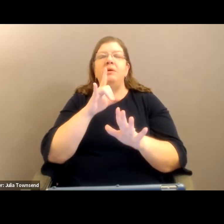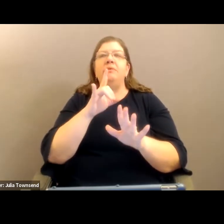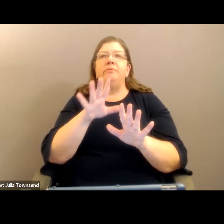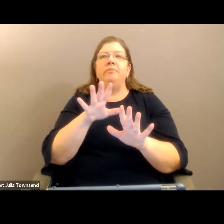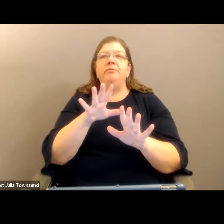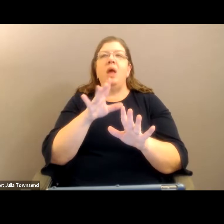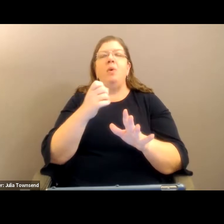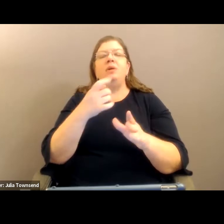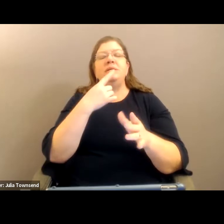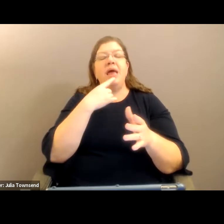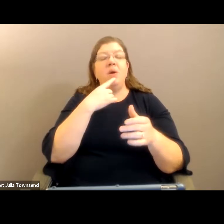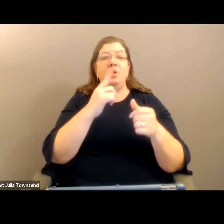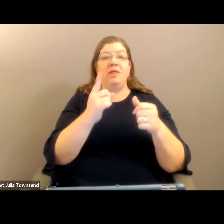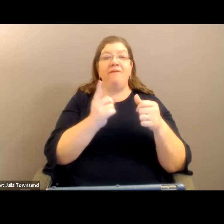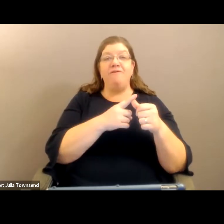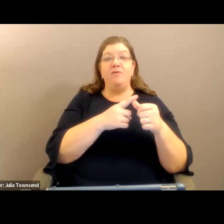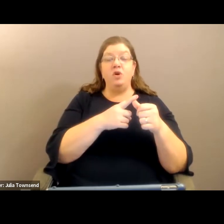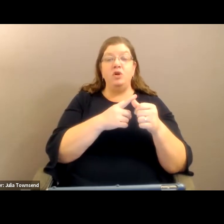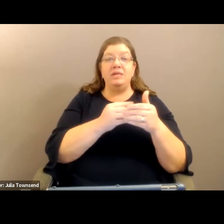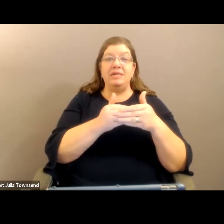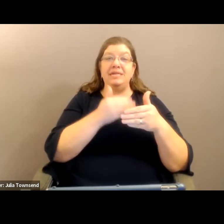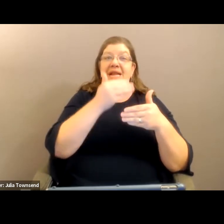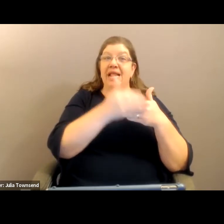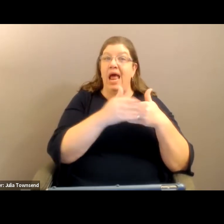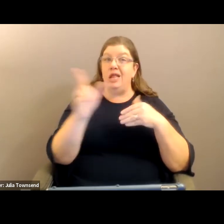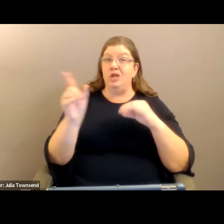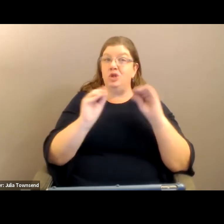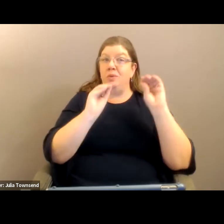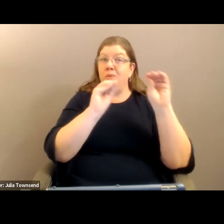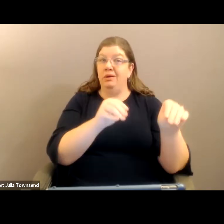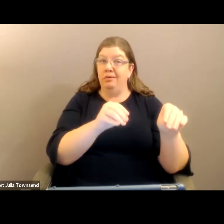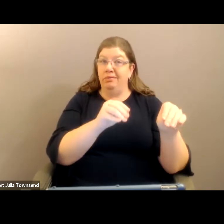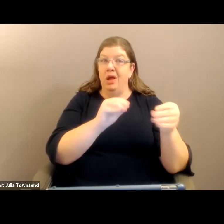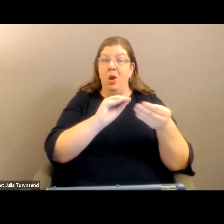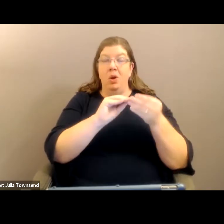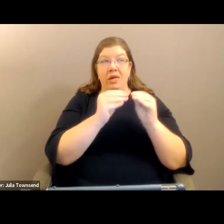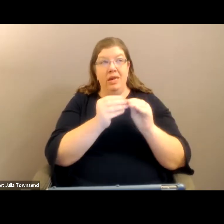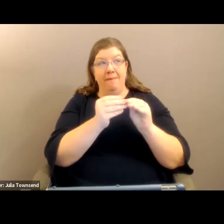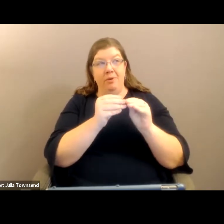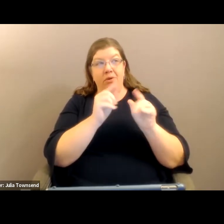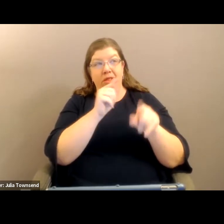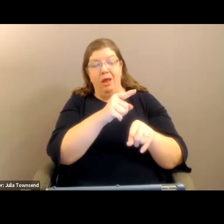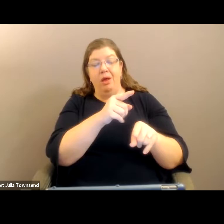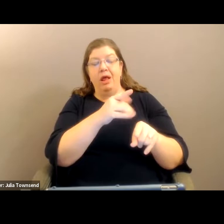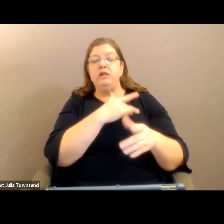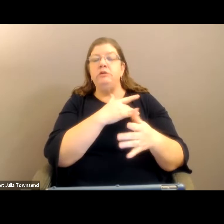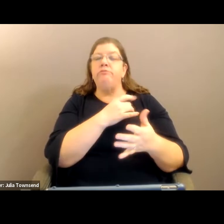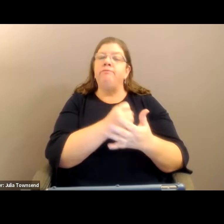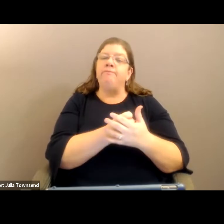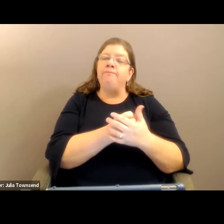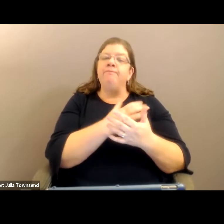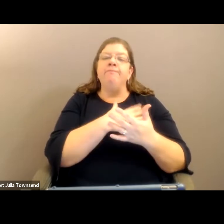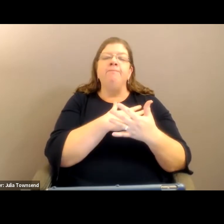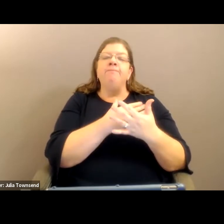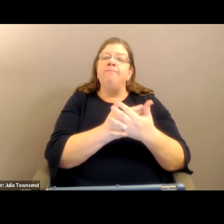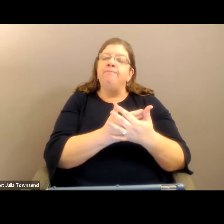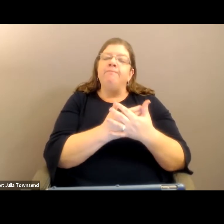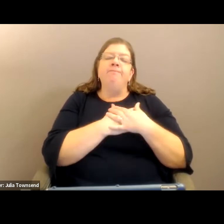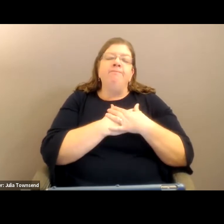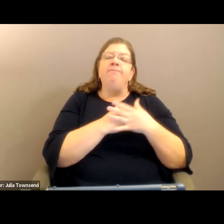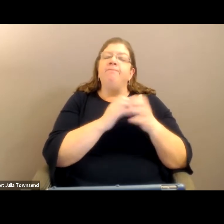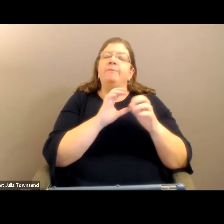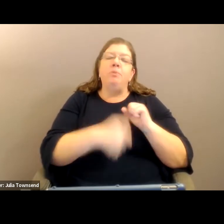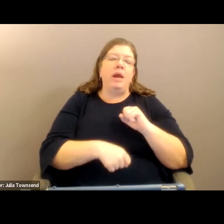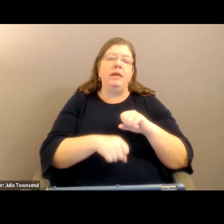with the first slide that you put up there, anytime there's a number on there, that's just heartbreaking. Yeah. Heartbreaking.